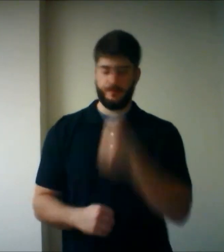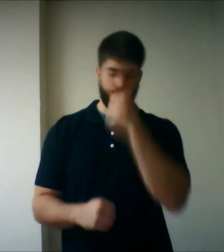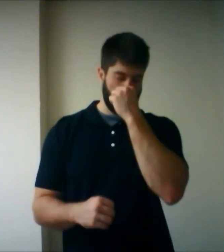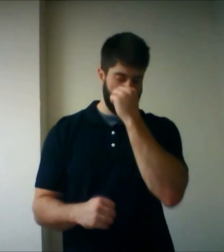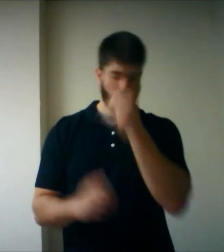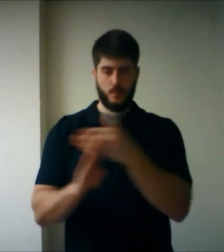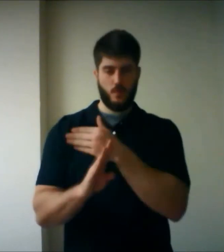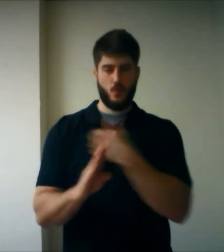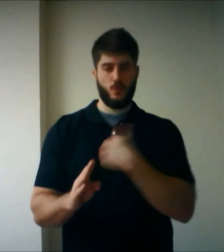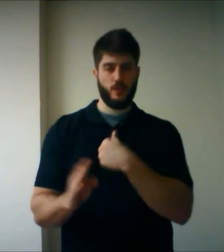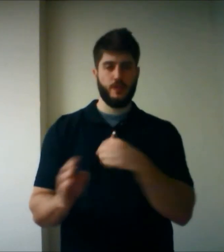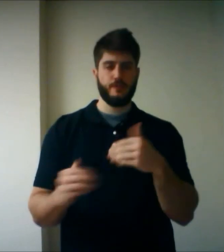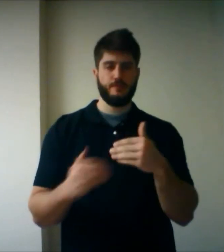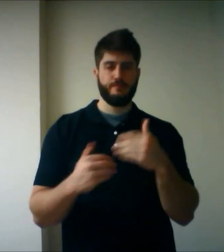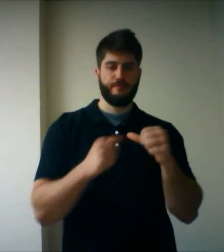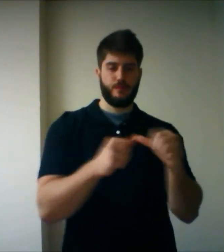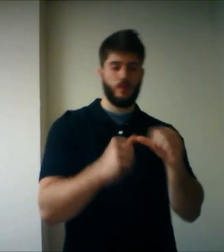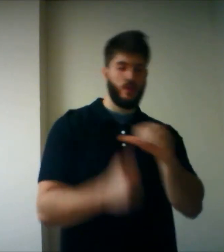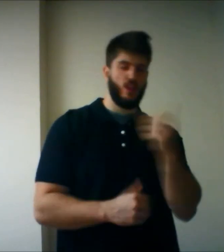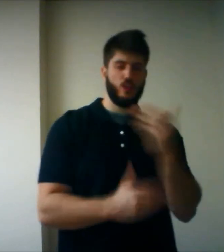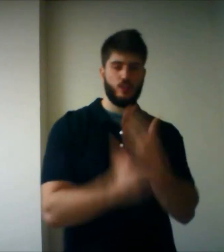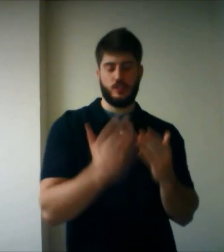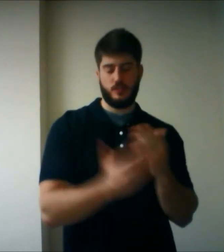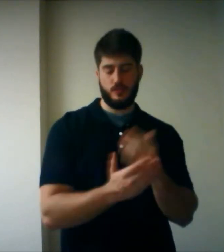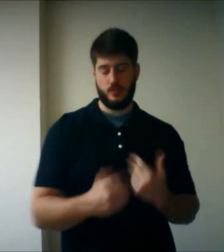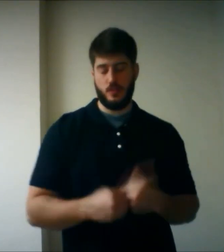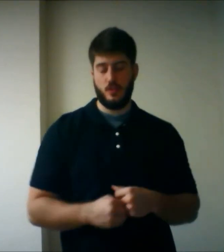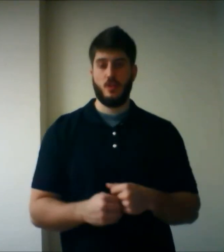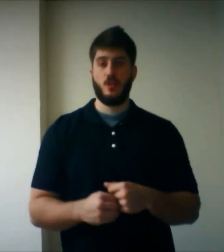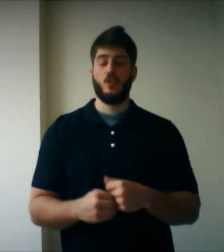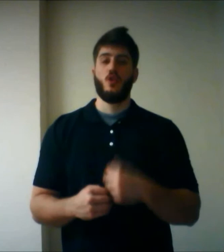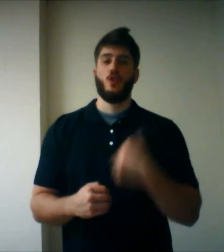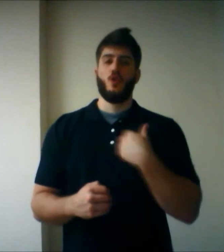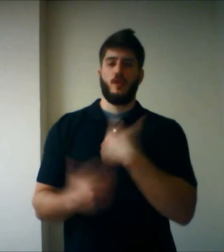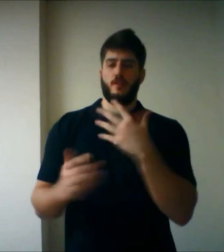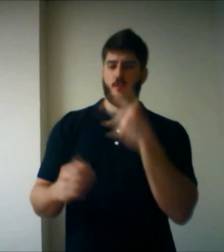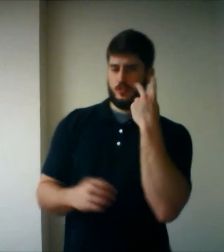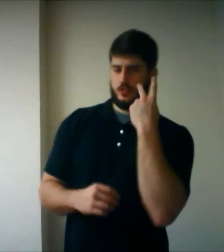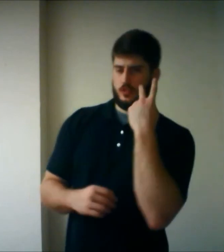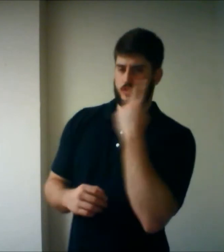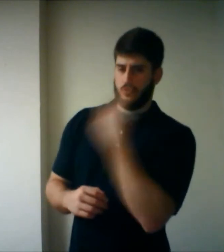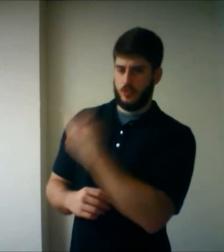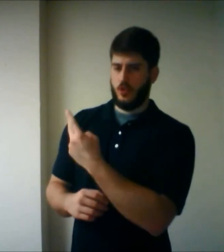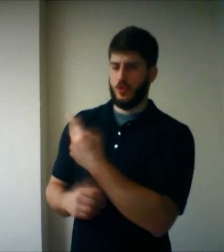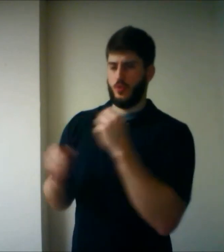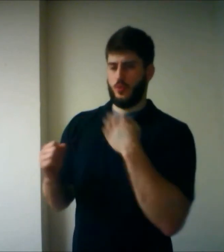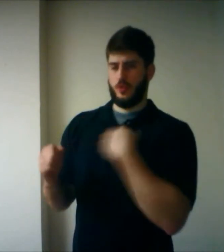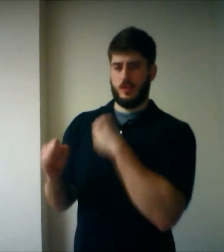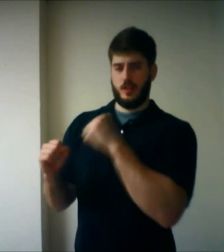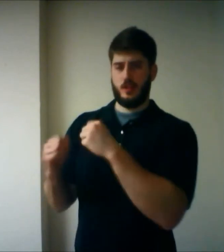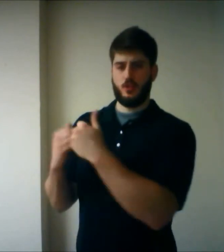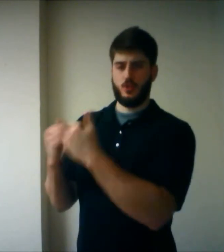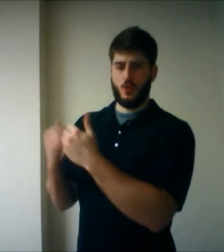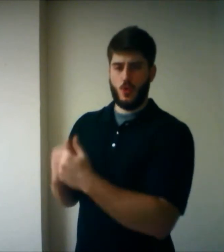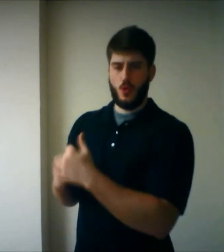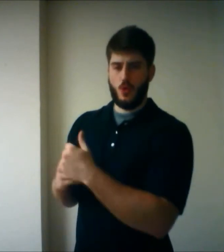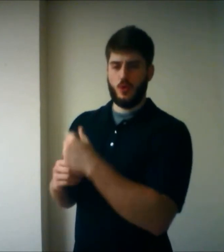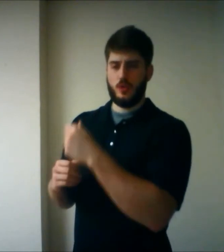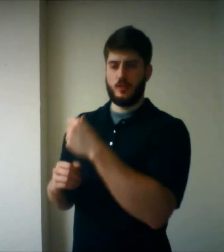sort easily, we saw that we could just click in the heading to do a sort on a single column. For grouping, we can group